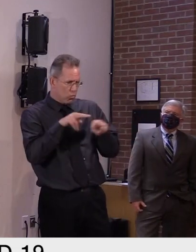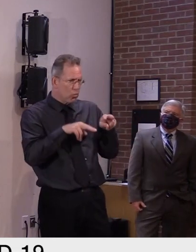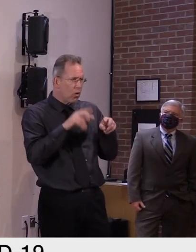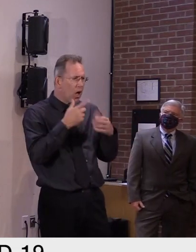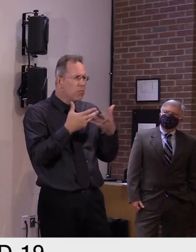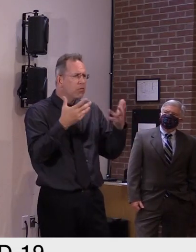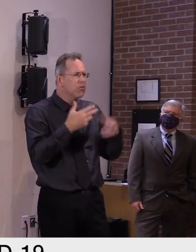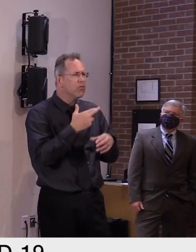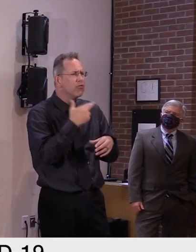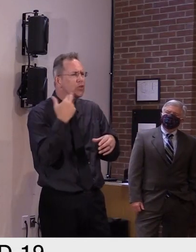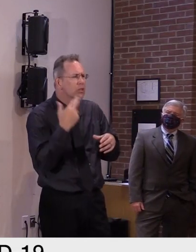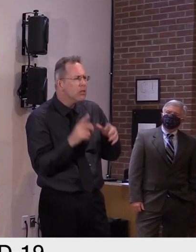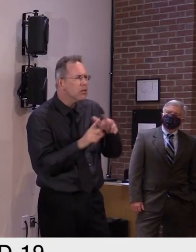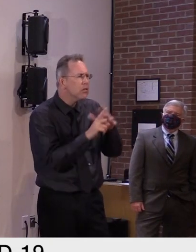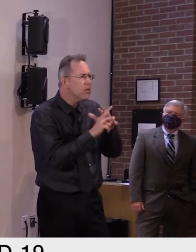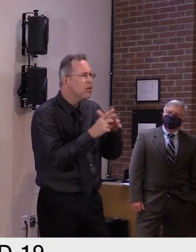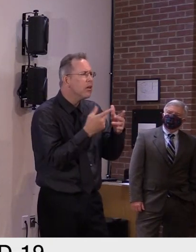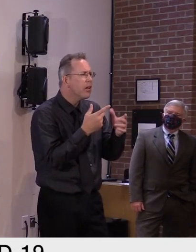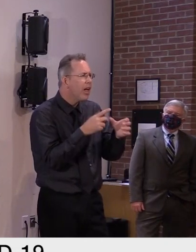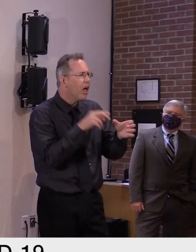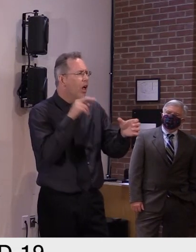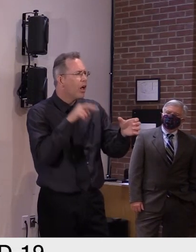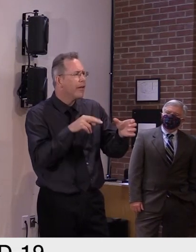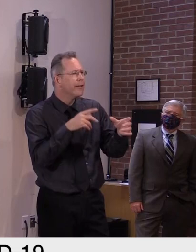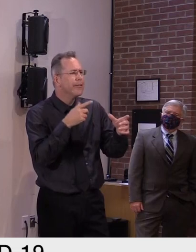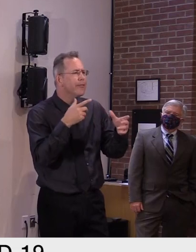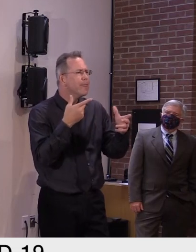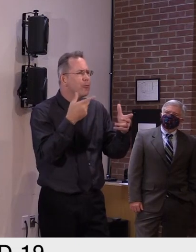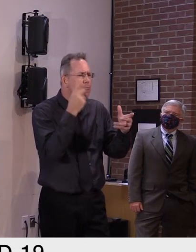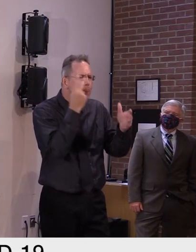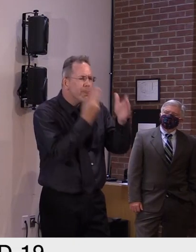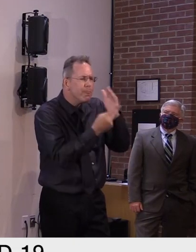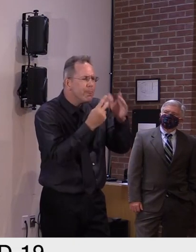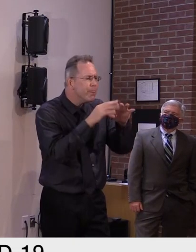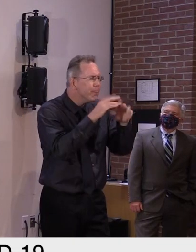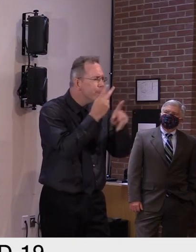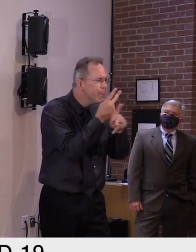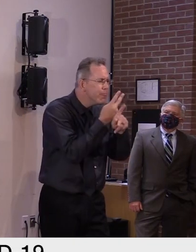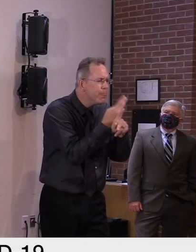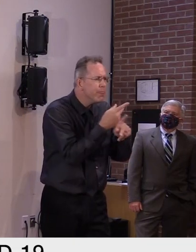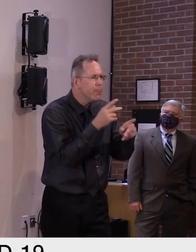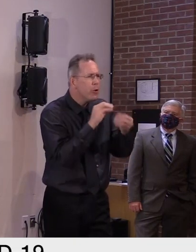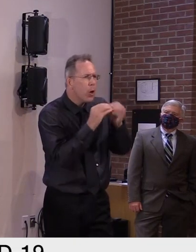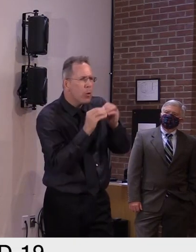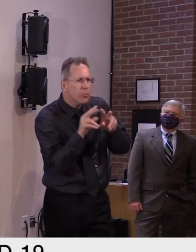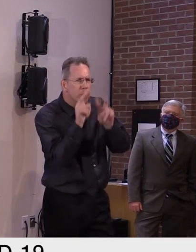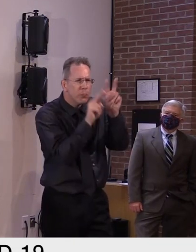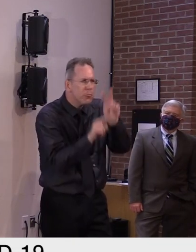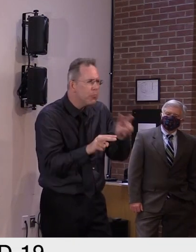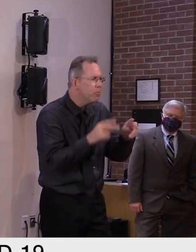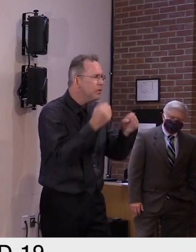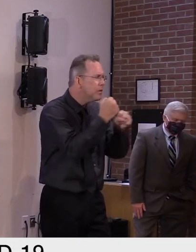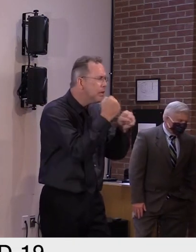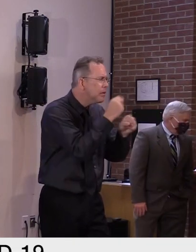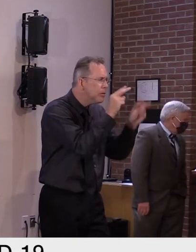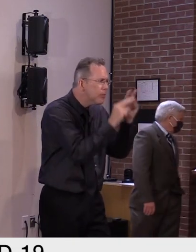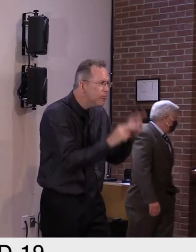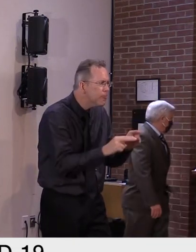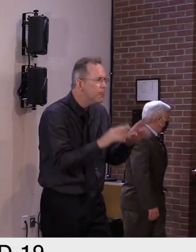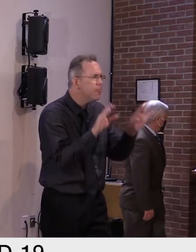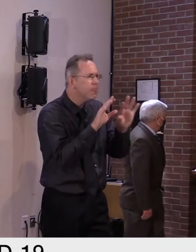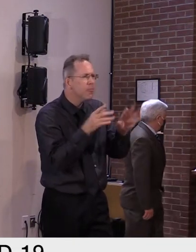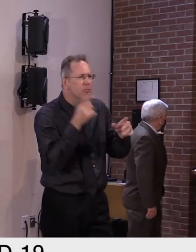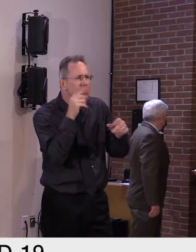crystal ball, if you will, do you focus more on regions in the state, or do you tend to think about certain activities